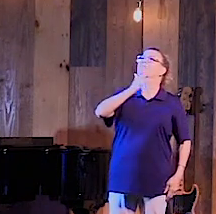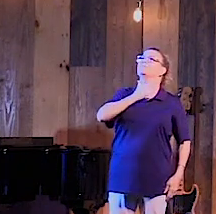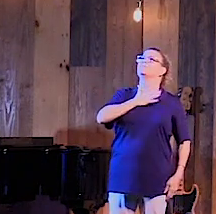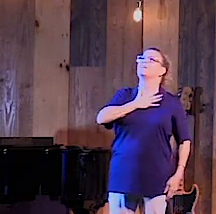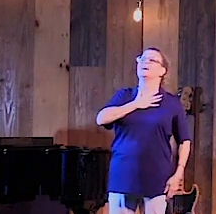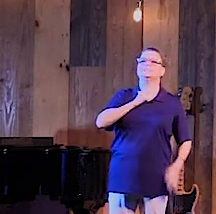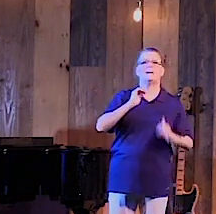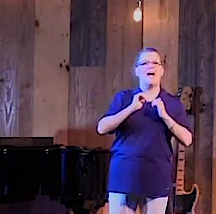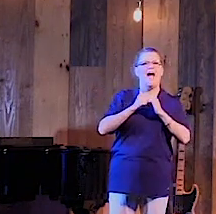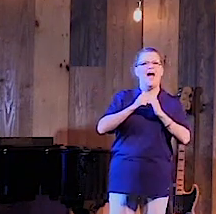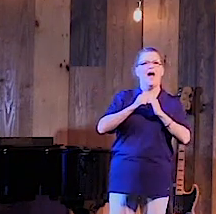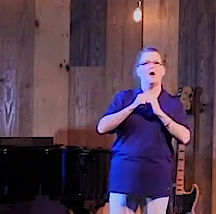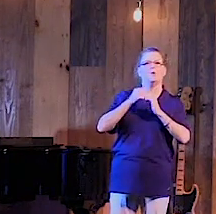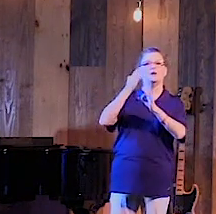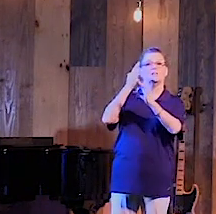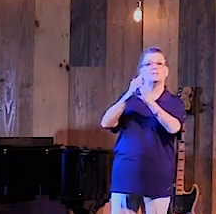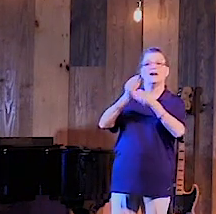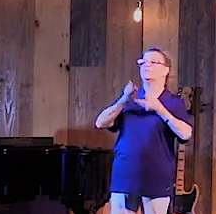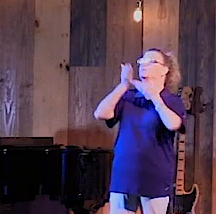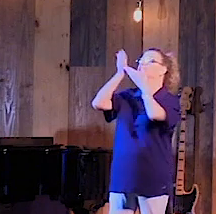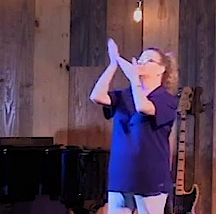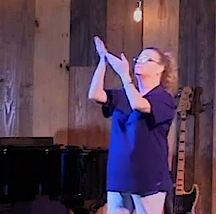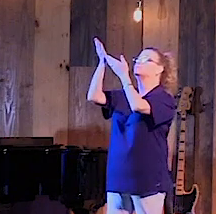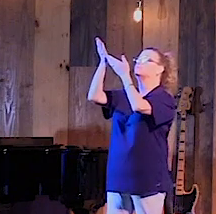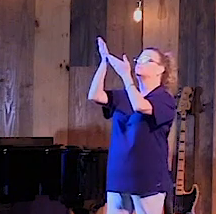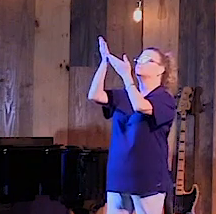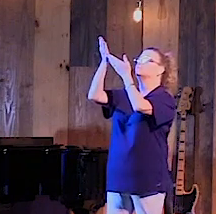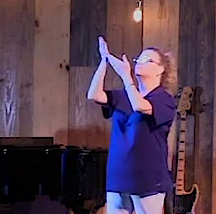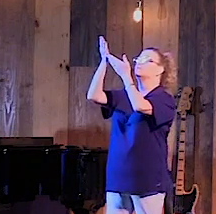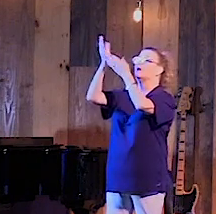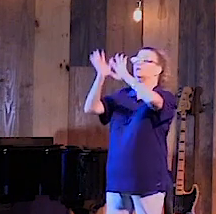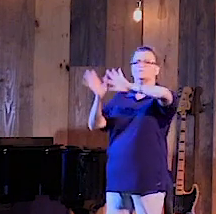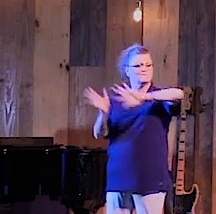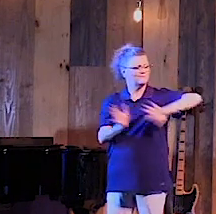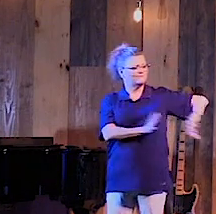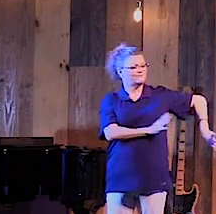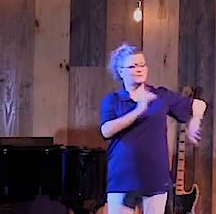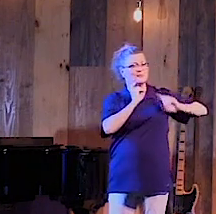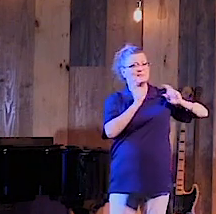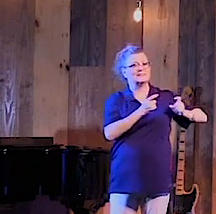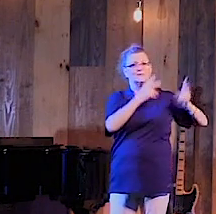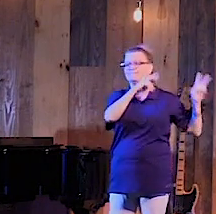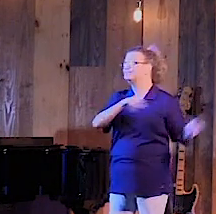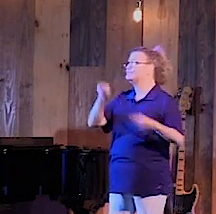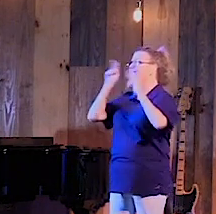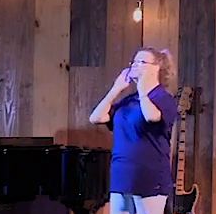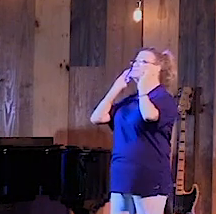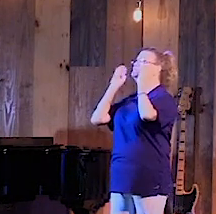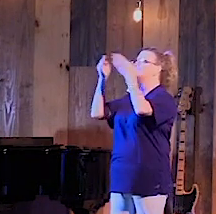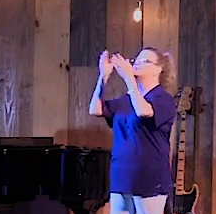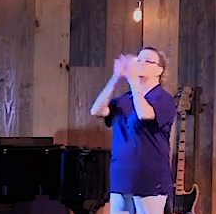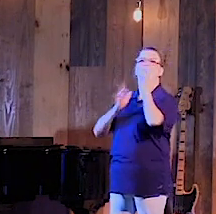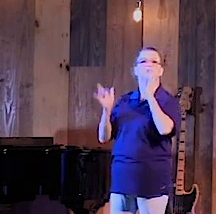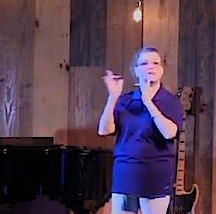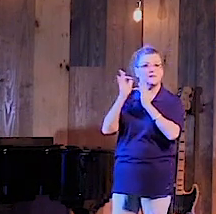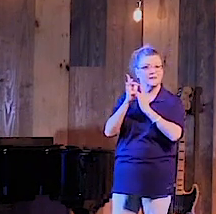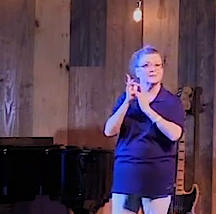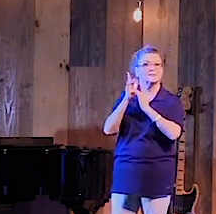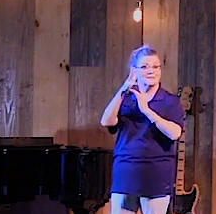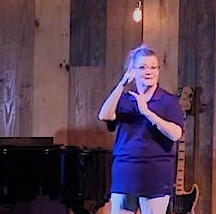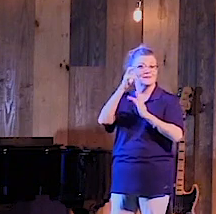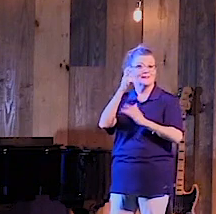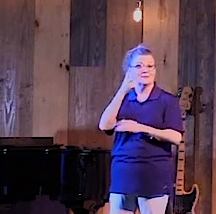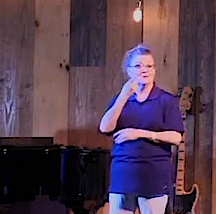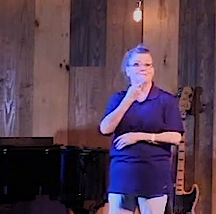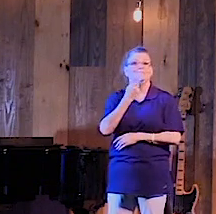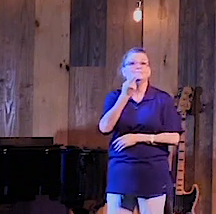faith in Jesus, what he did, and turning from your sin and turning to Jesus. Listen, you and I